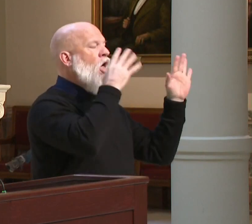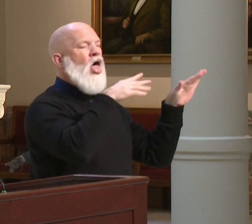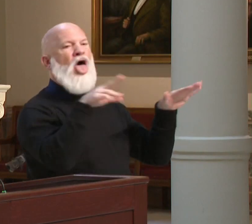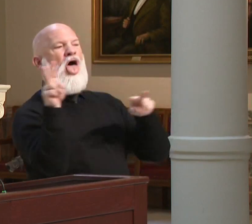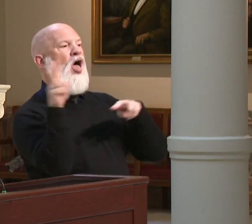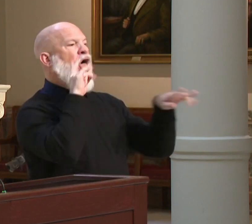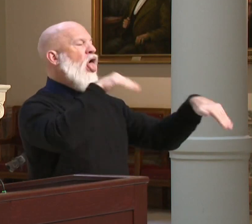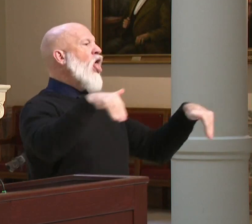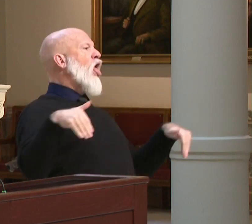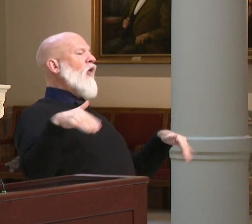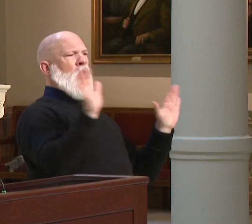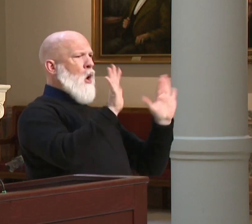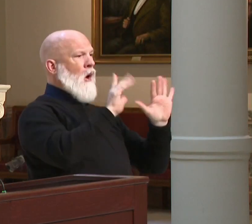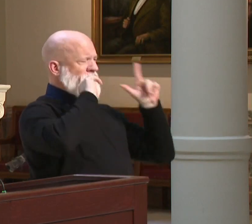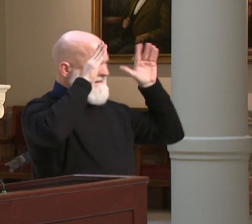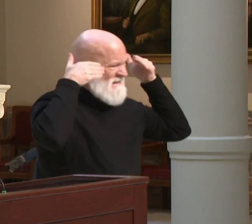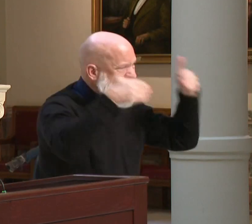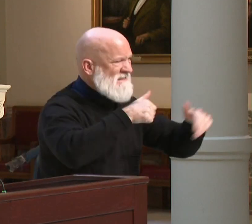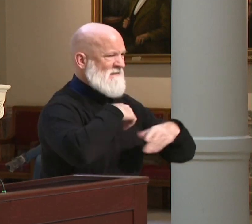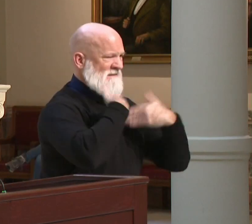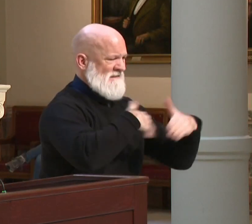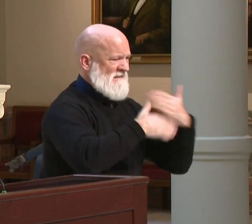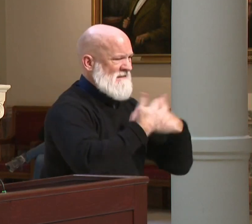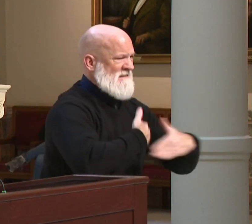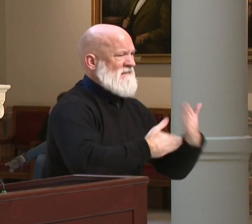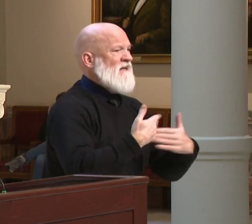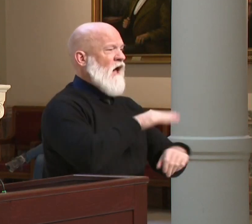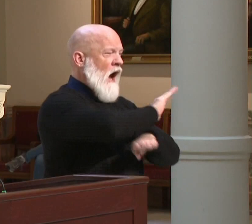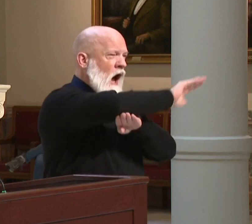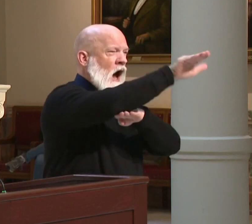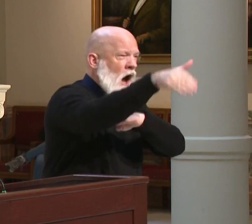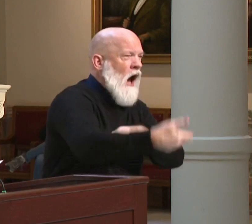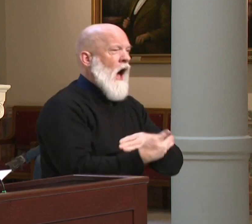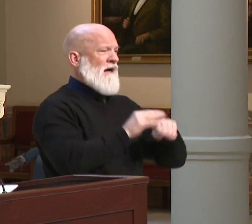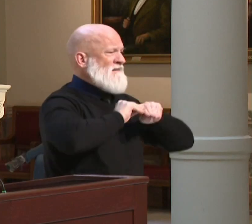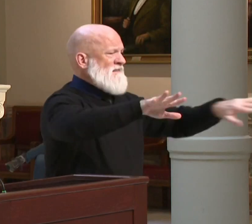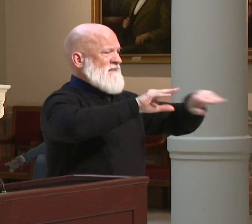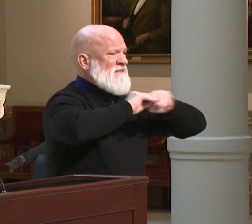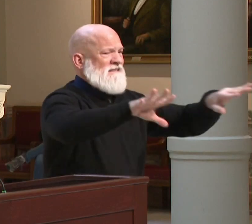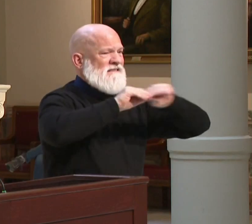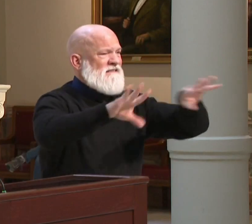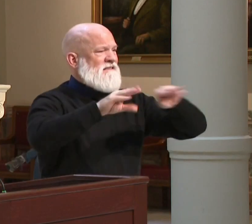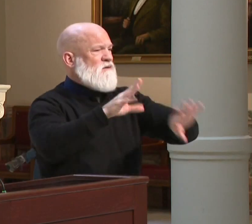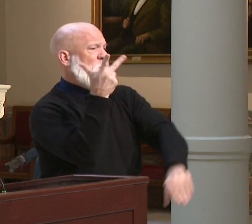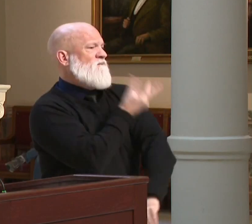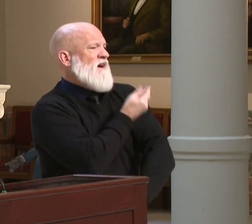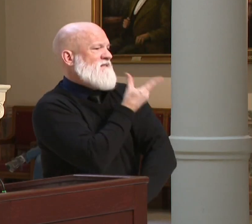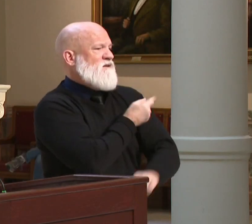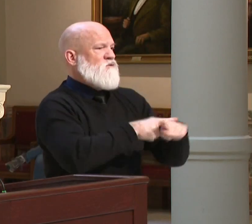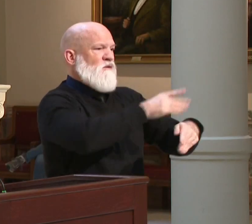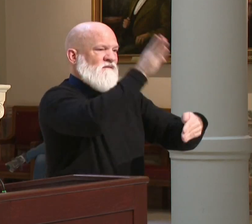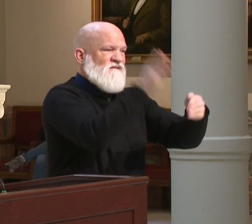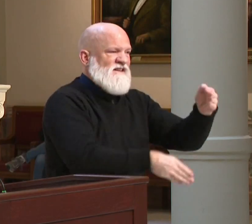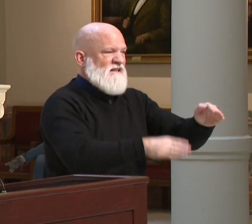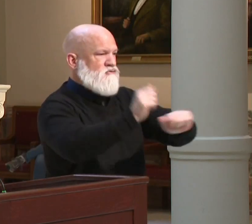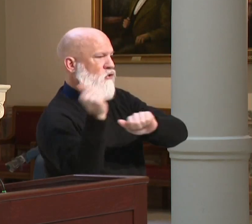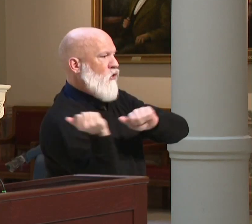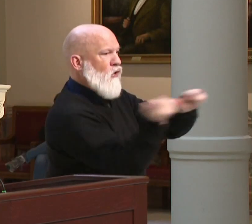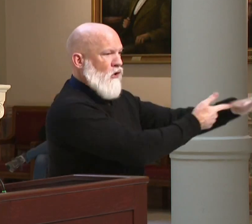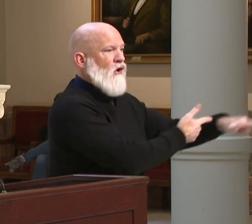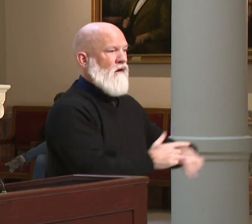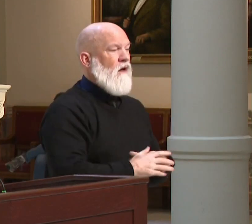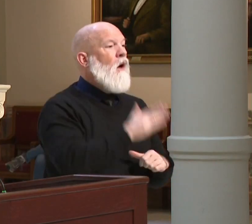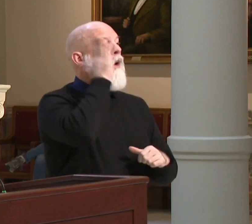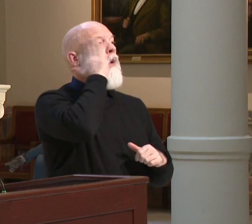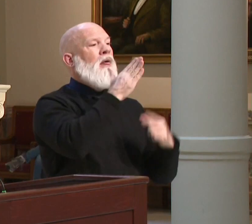continue to work day and night to get this vaccine out and to bring an end to this long battle. We will get there